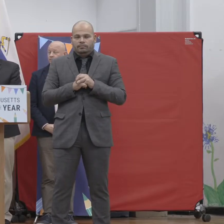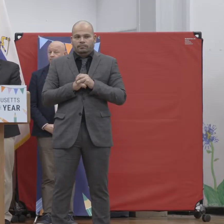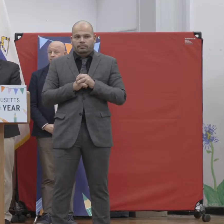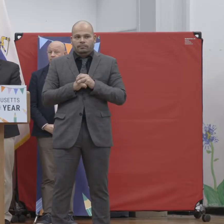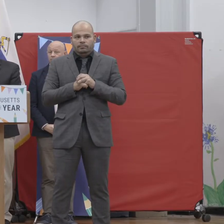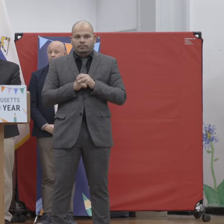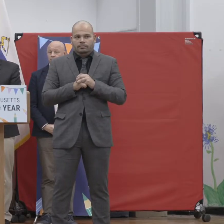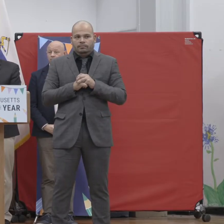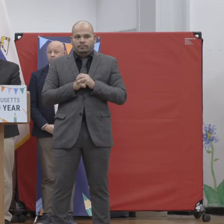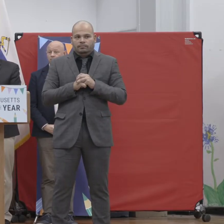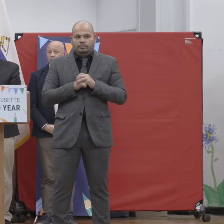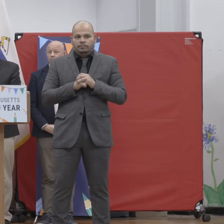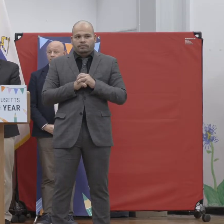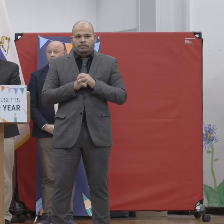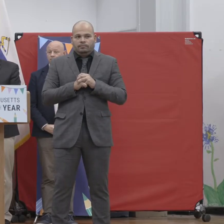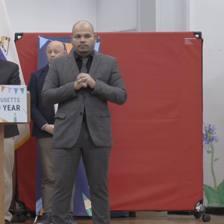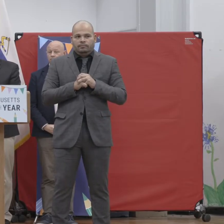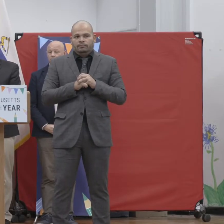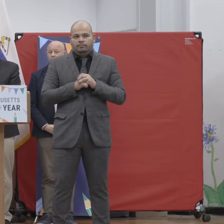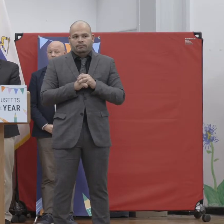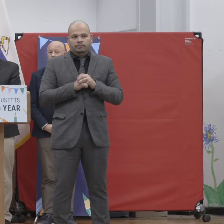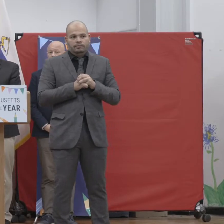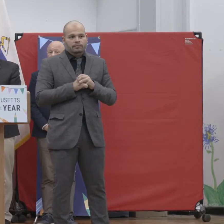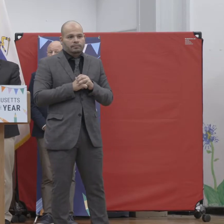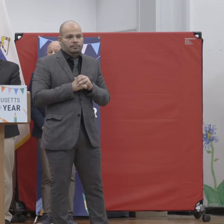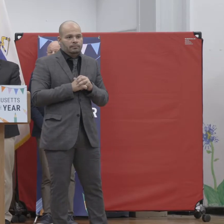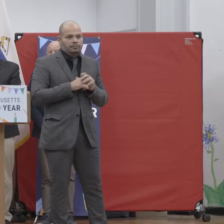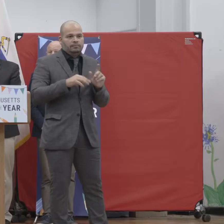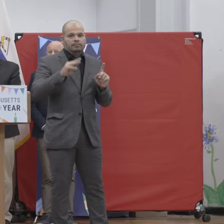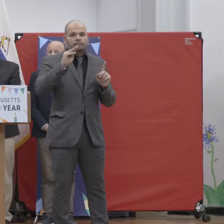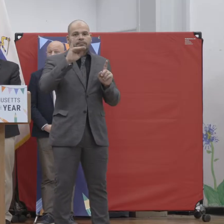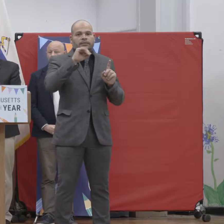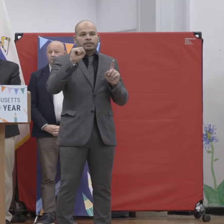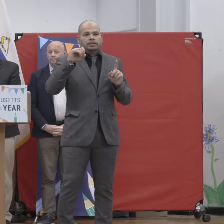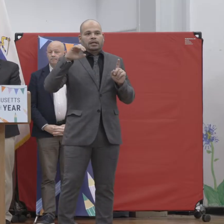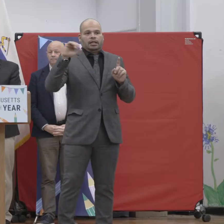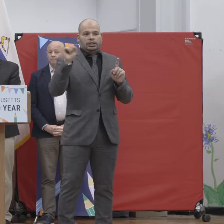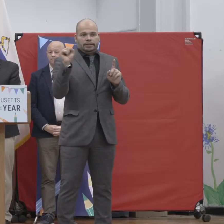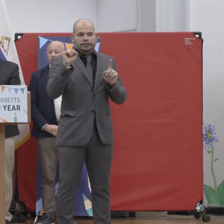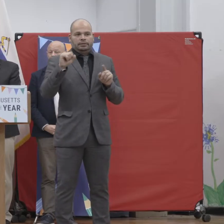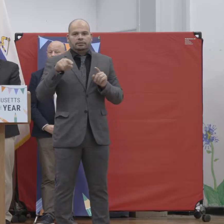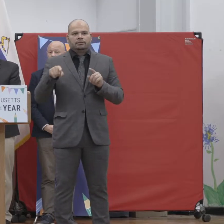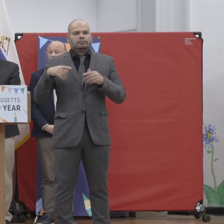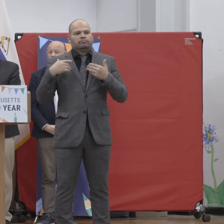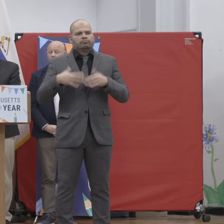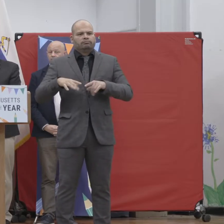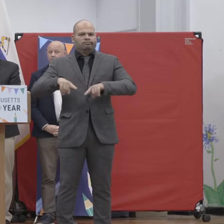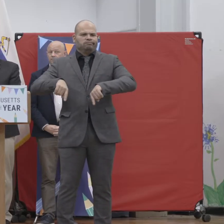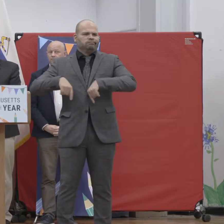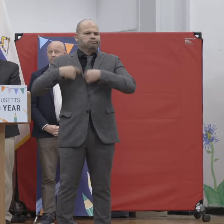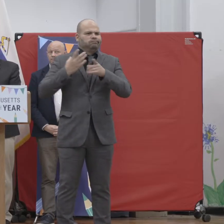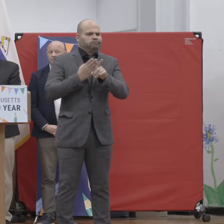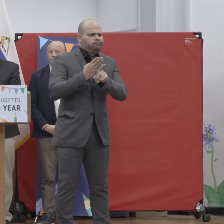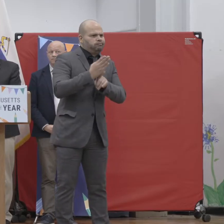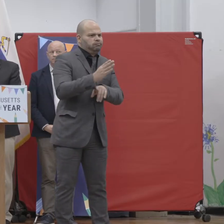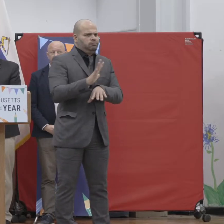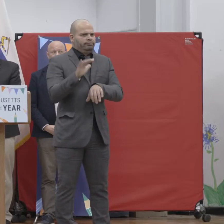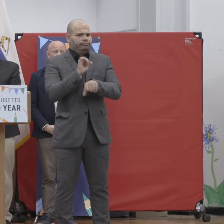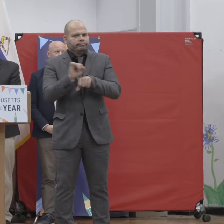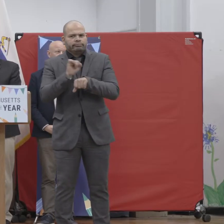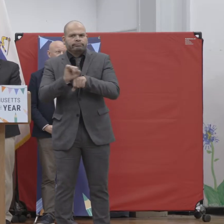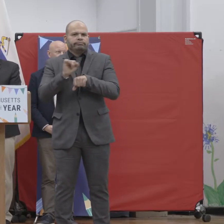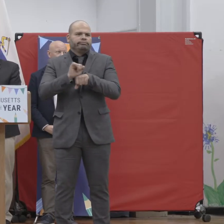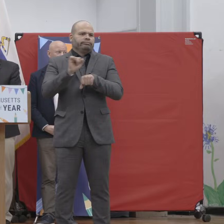Miss S is somebody that, when I look at her career, she's worked so hard to become the